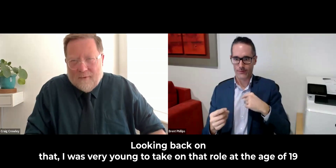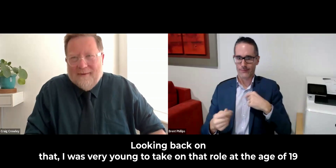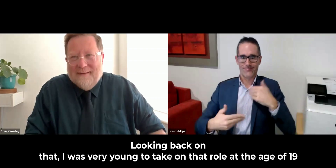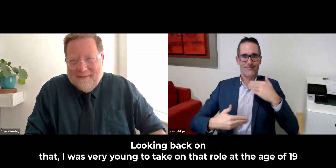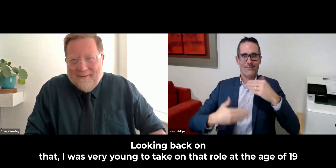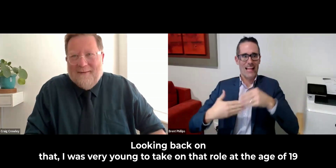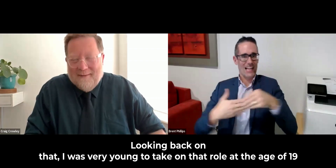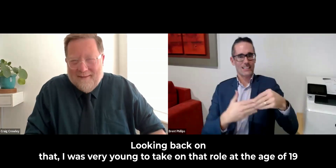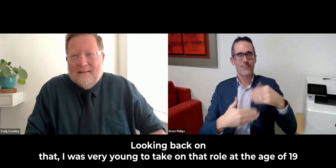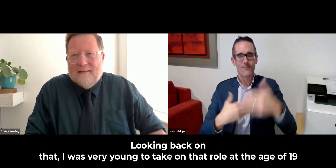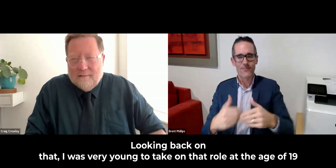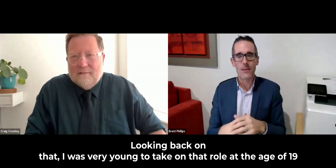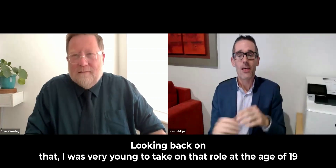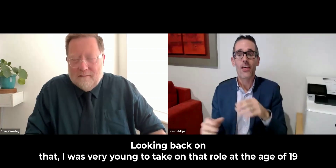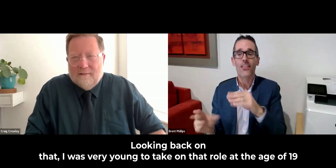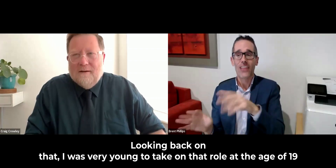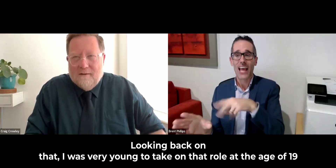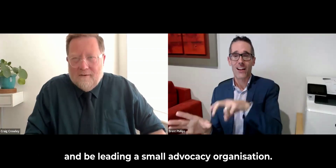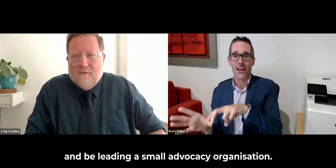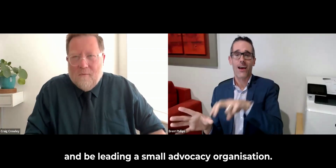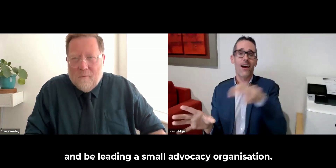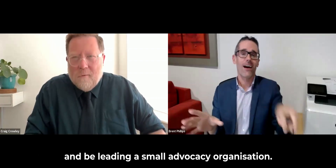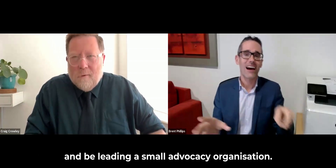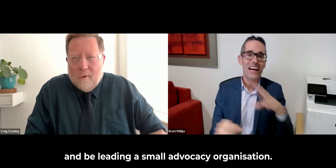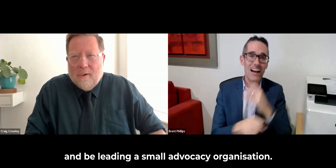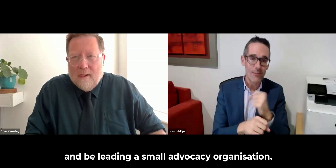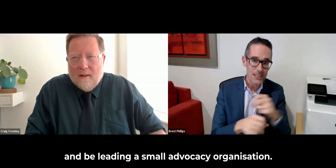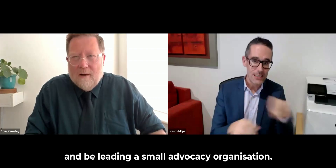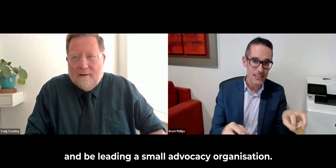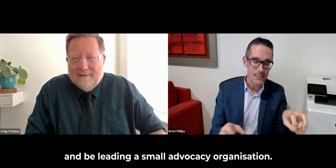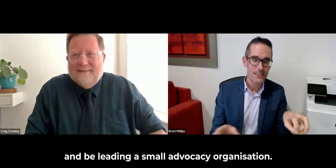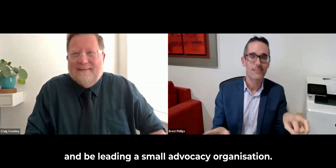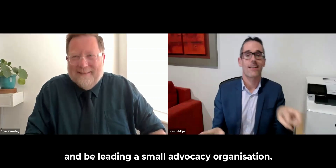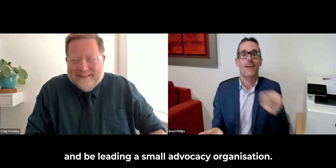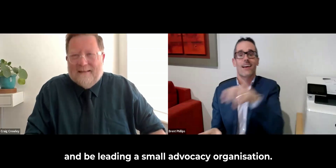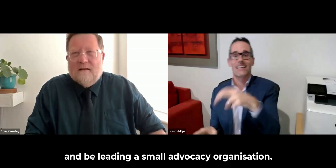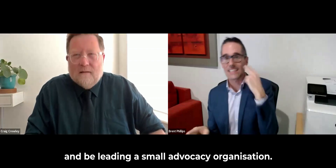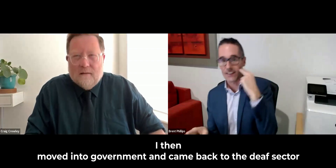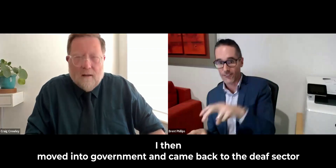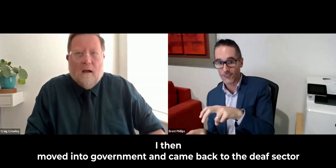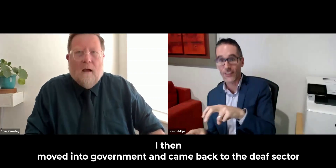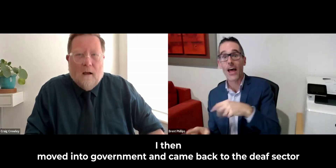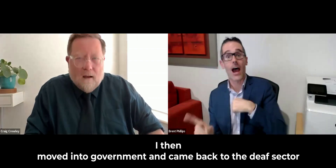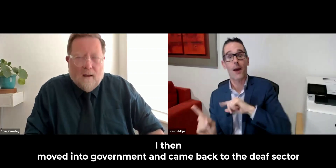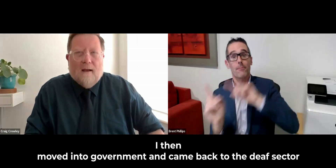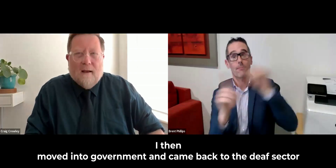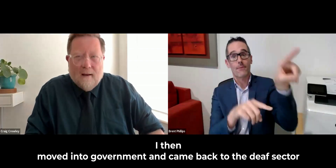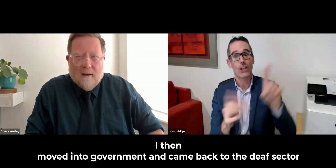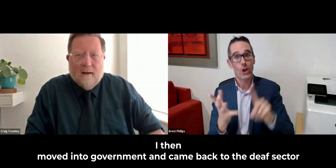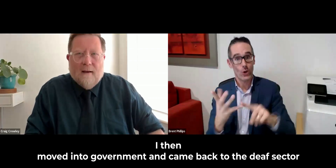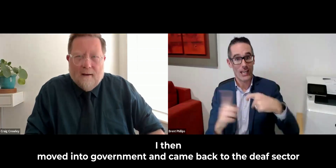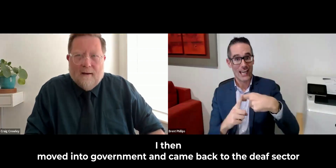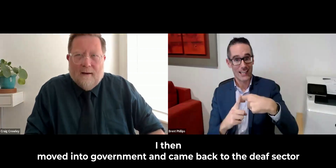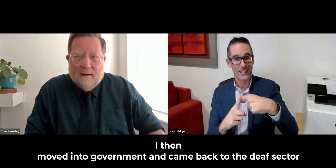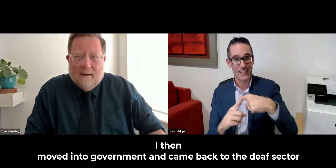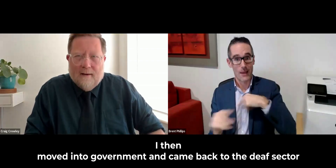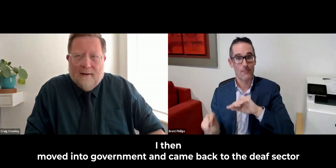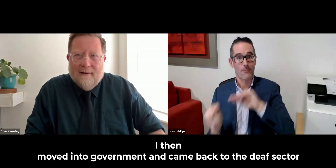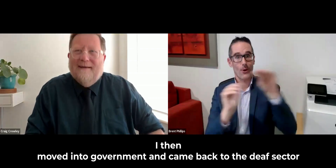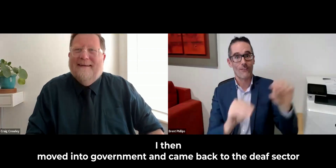to take on that role at the age of 19 and be leading a small advocacy organisation. I then moved into government, then came back to the deaf sector,